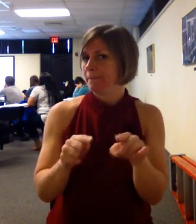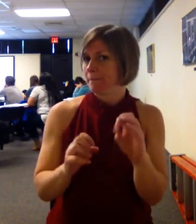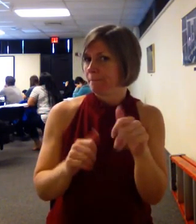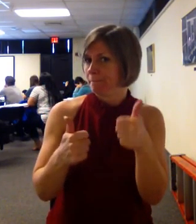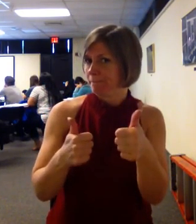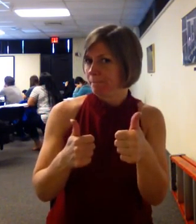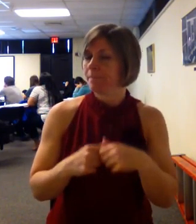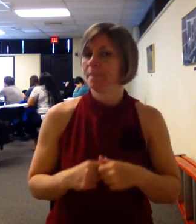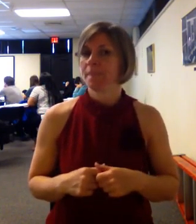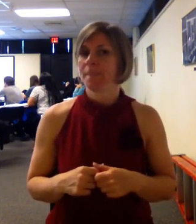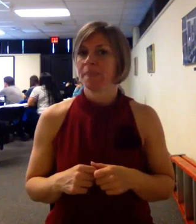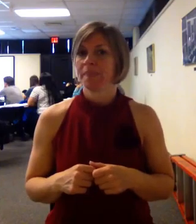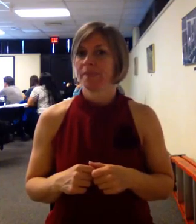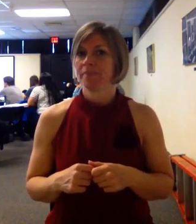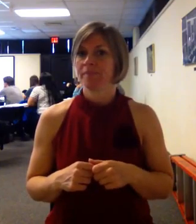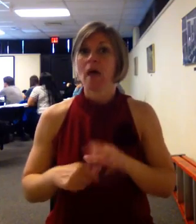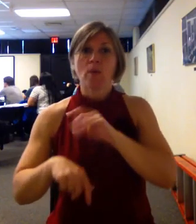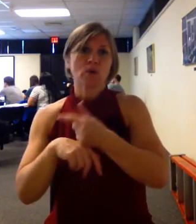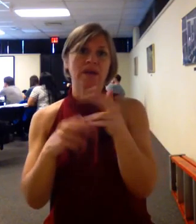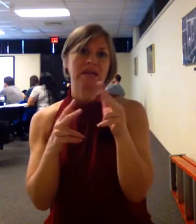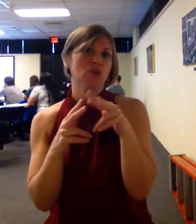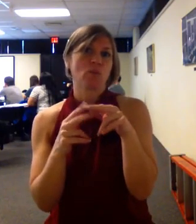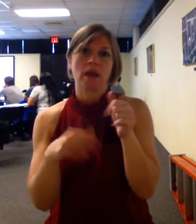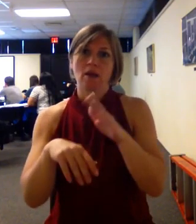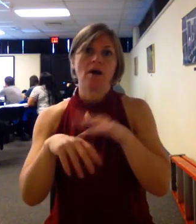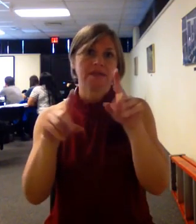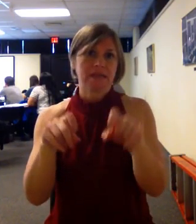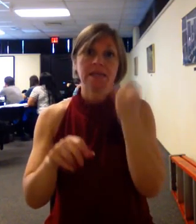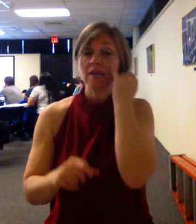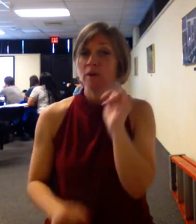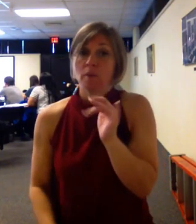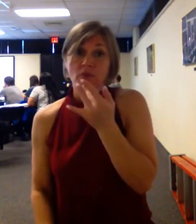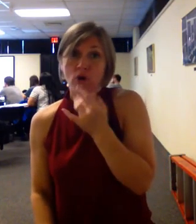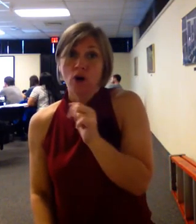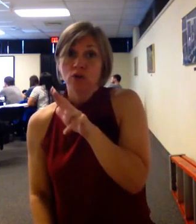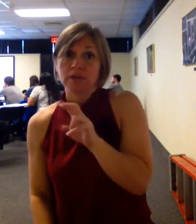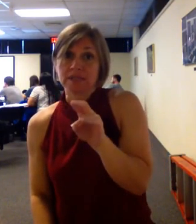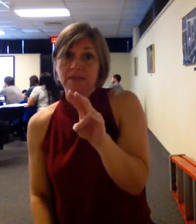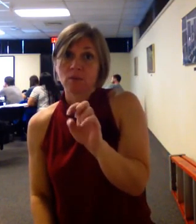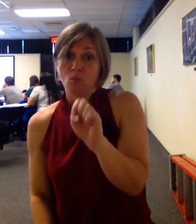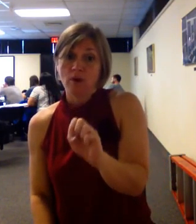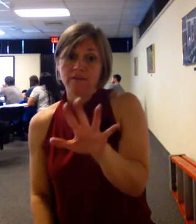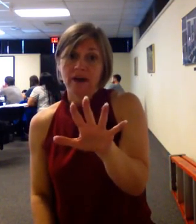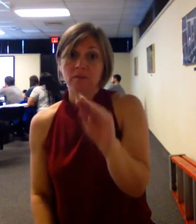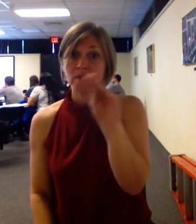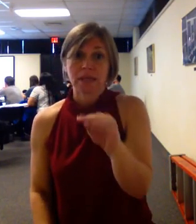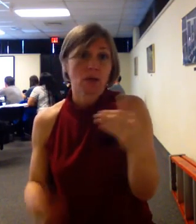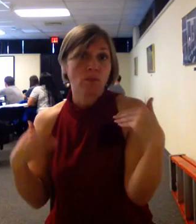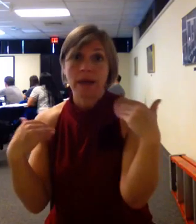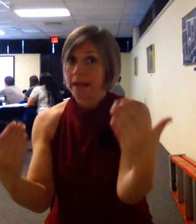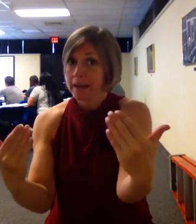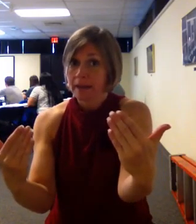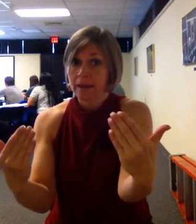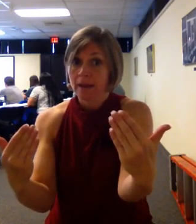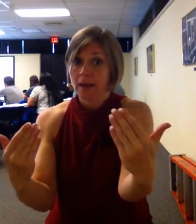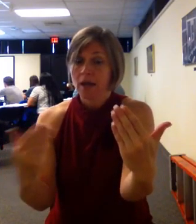I would grade it either way on the exam, though. If you like writing 37.5% better, that's fine. Just watch your decimals when